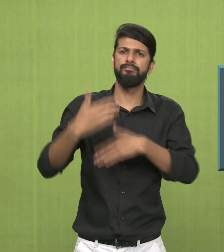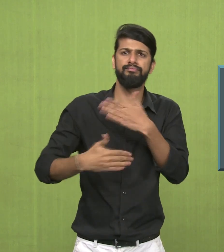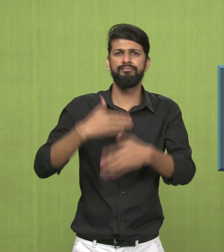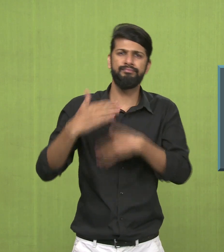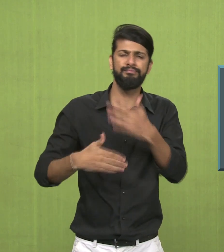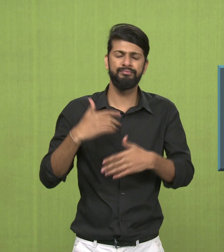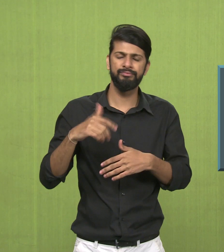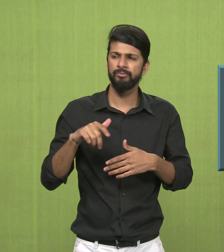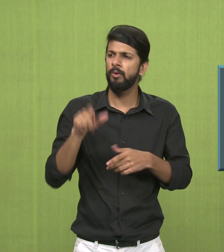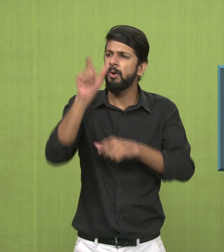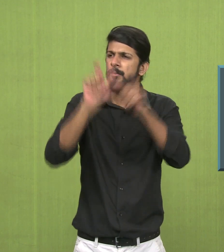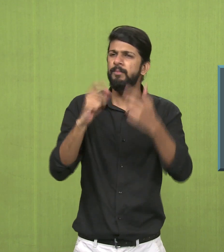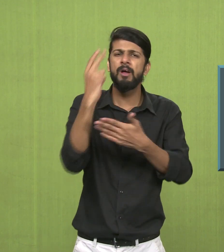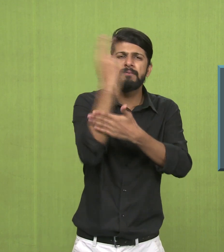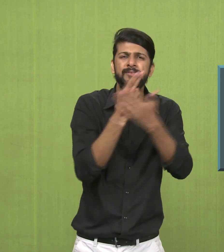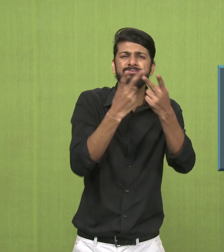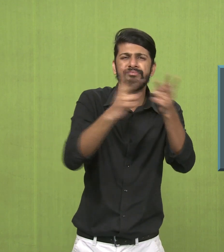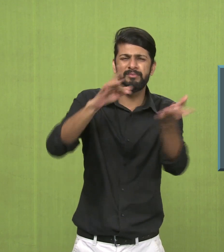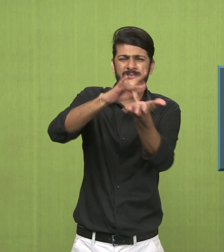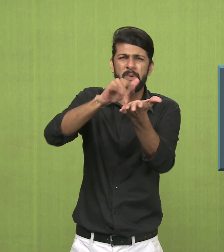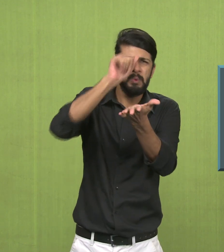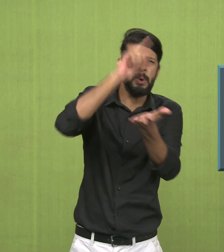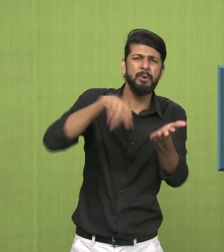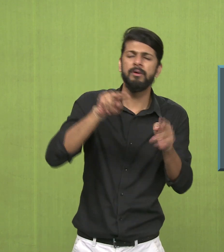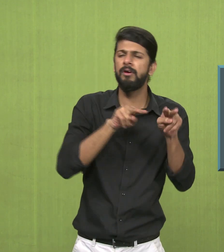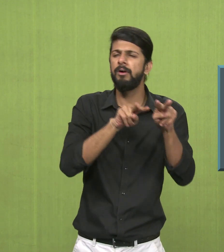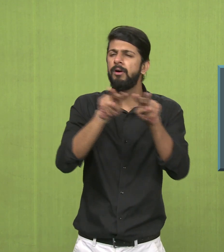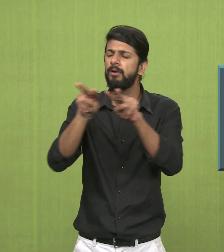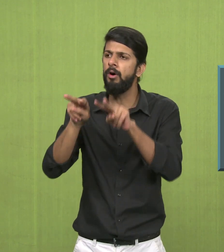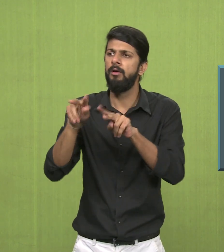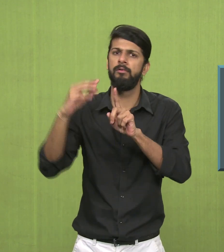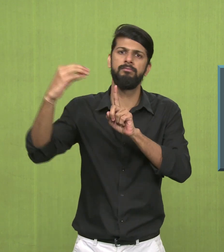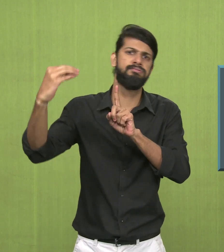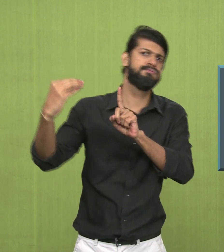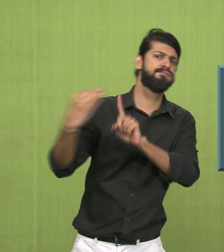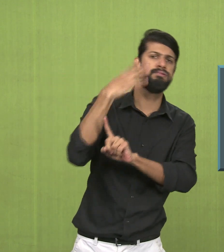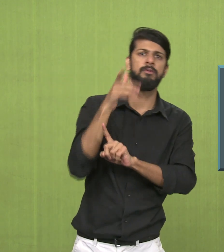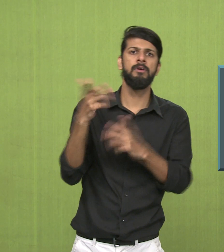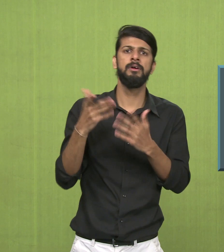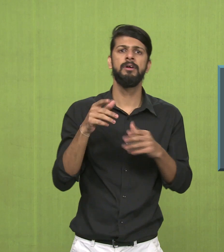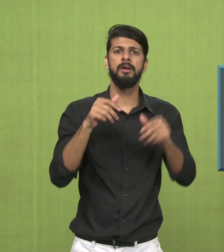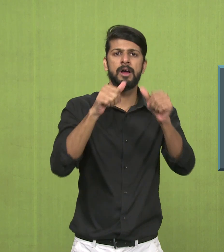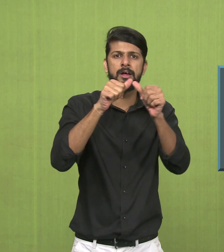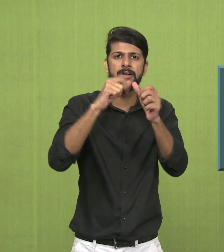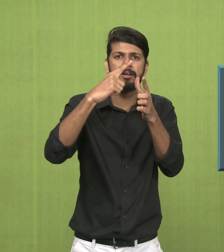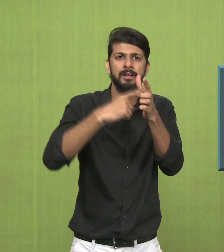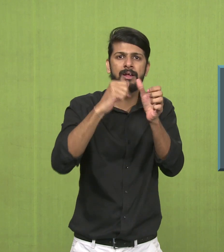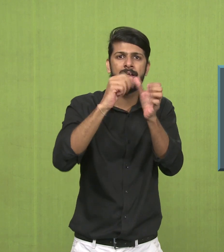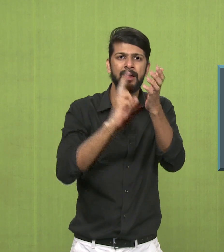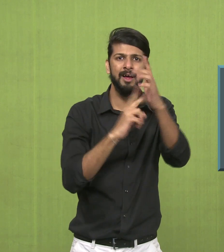she arrived back in India in 1934 where she started observing and was deeply